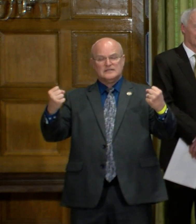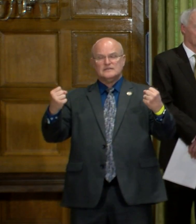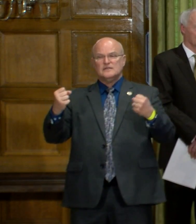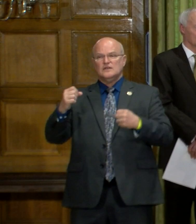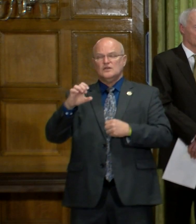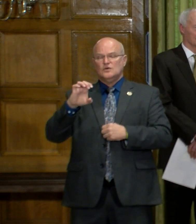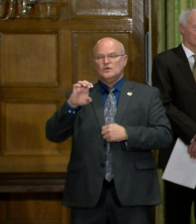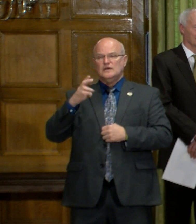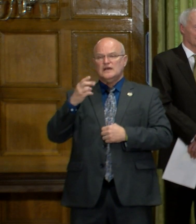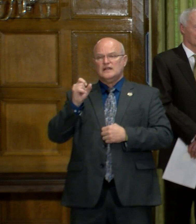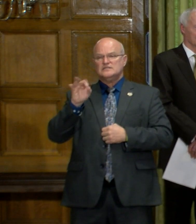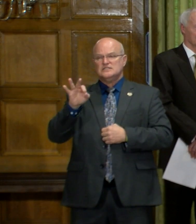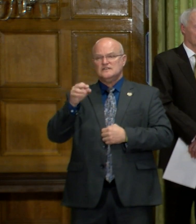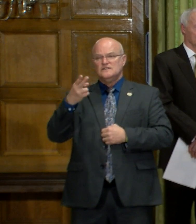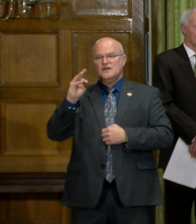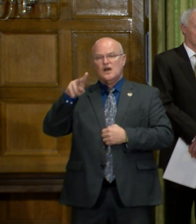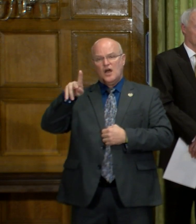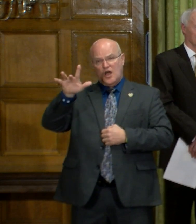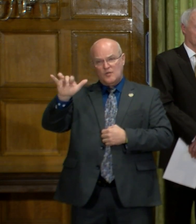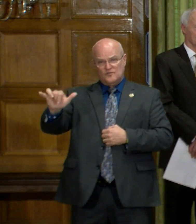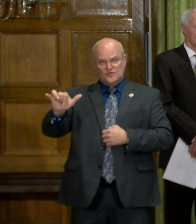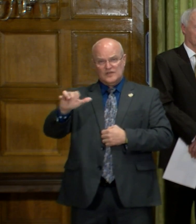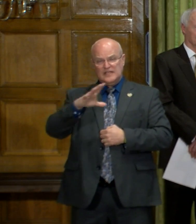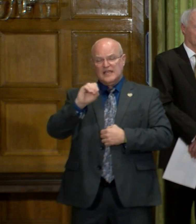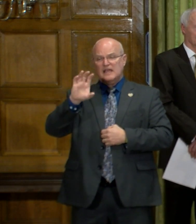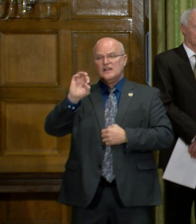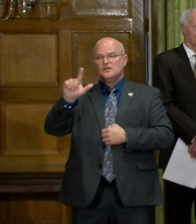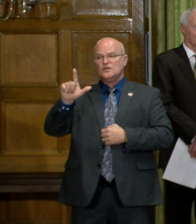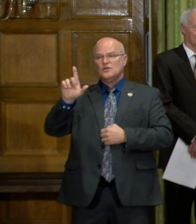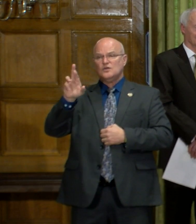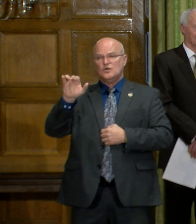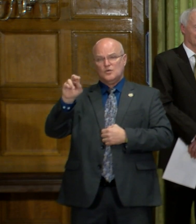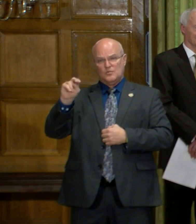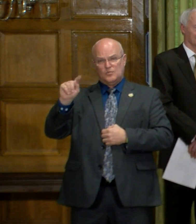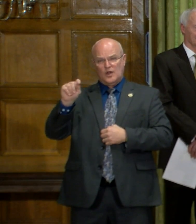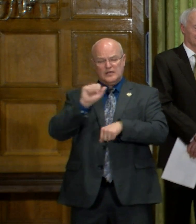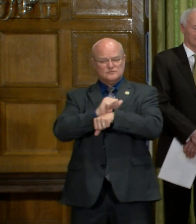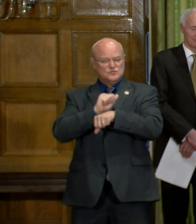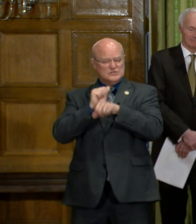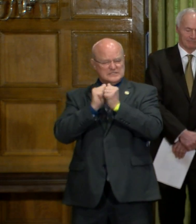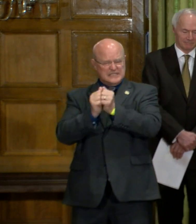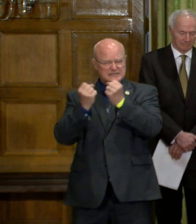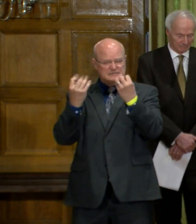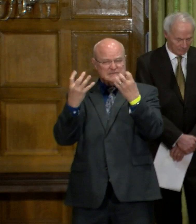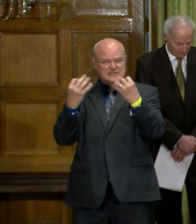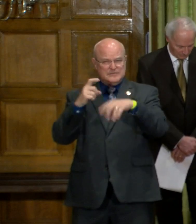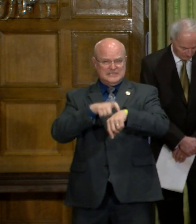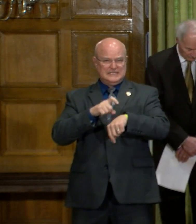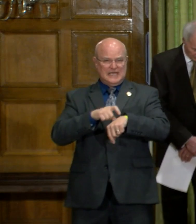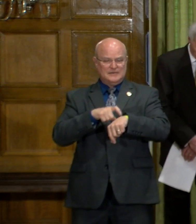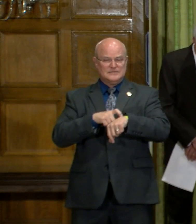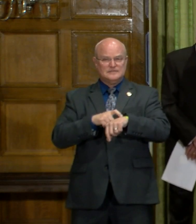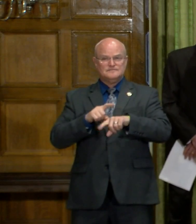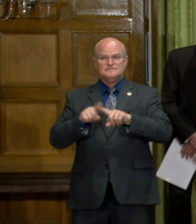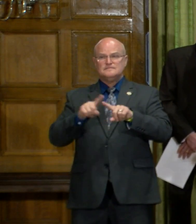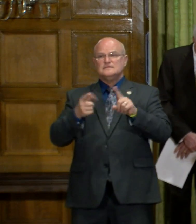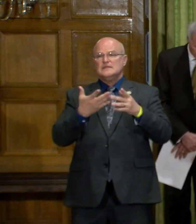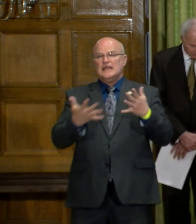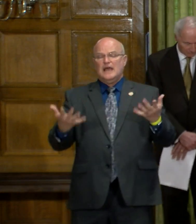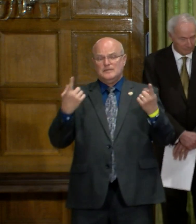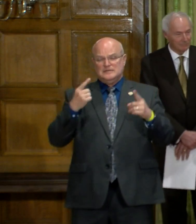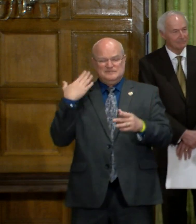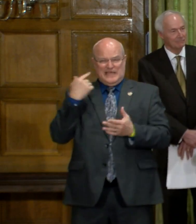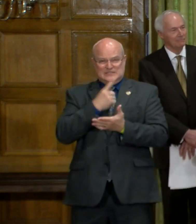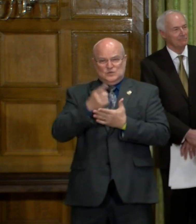who's here today with us as well, and Colonel Bryant work together on many different avenues. And so again, there were a lot of things that happened